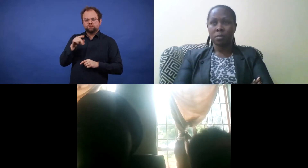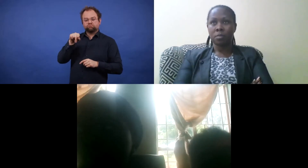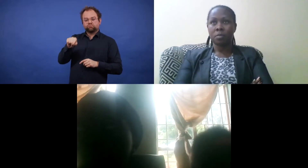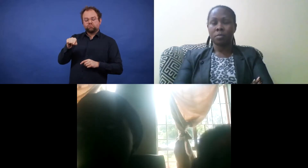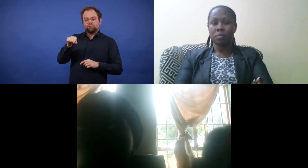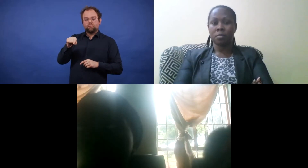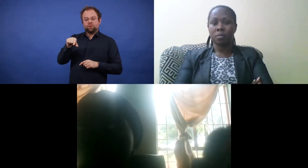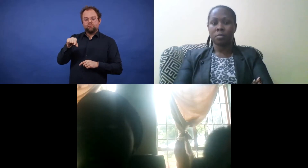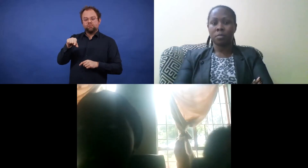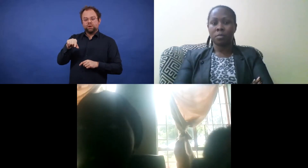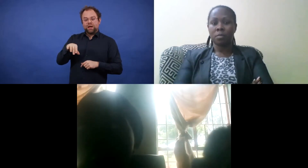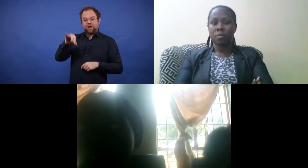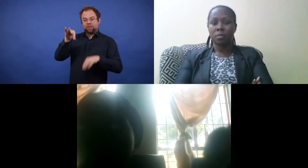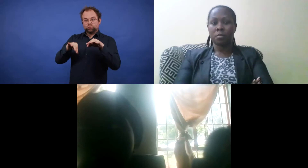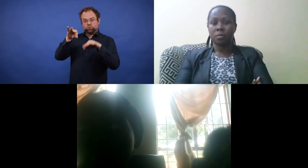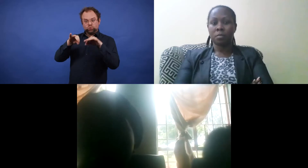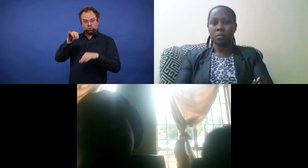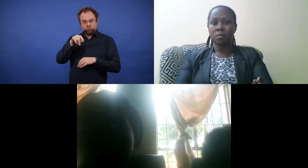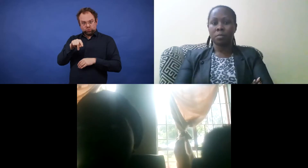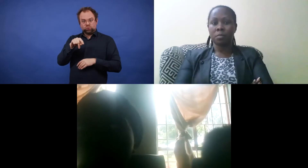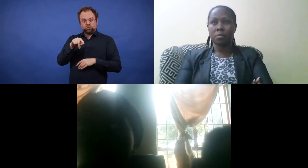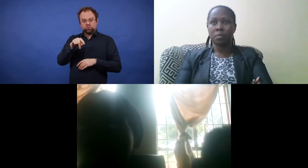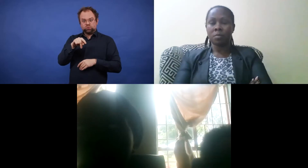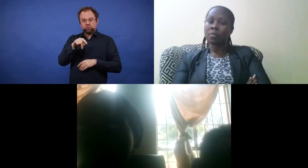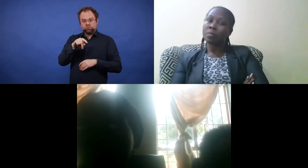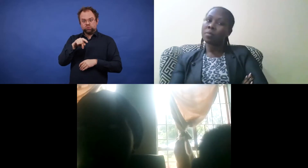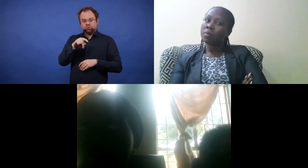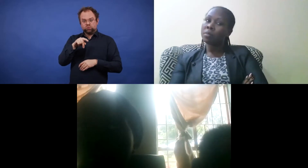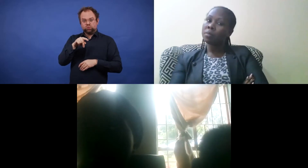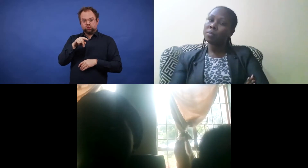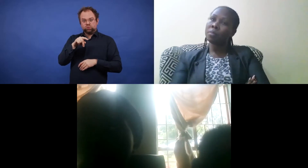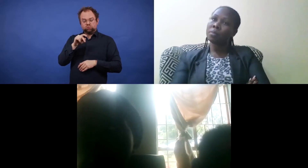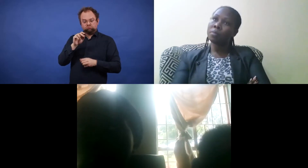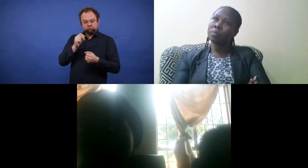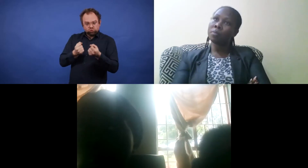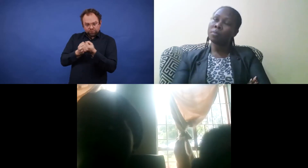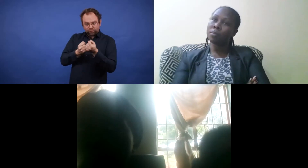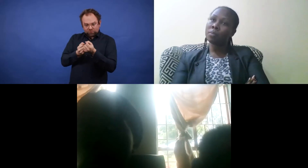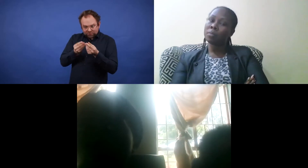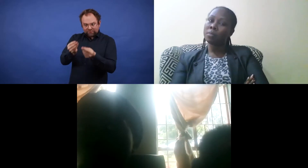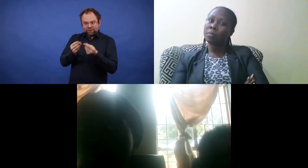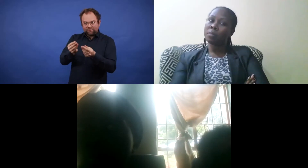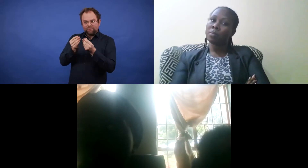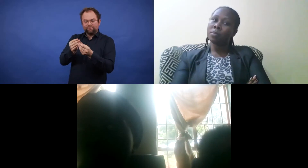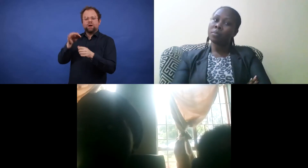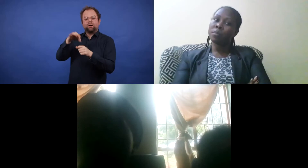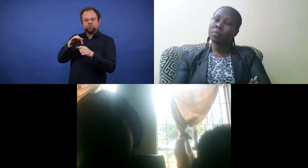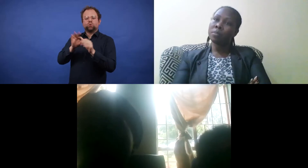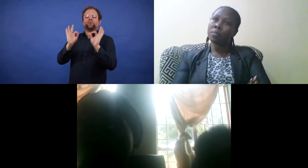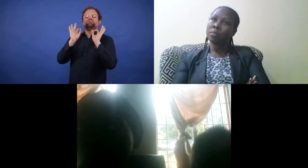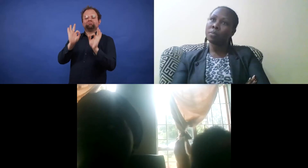from Valeria at Zasha to there are different new technologies that people are using.